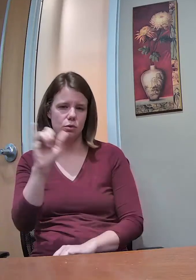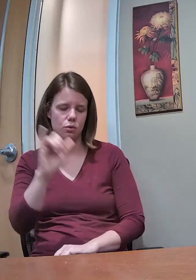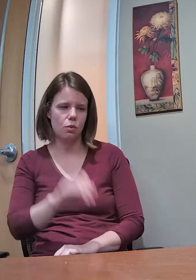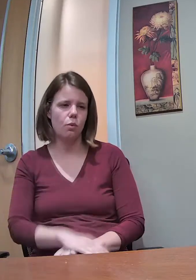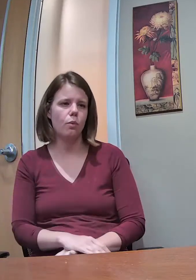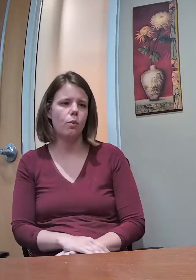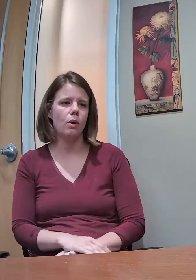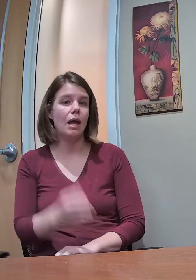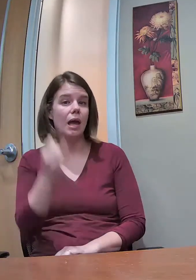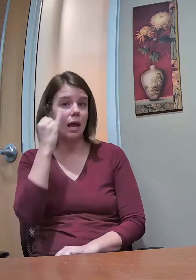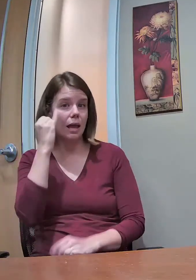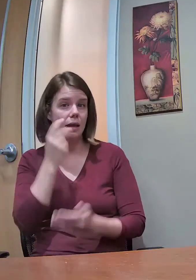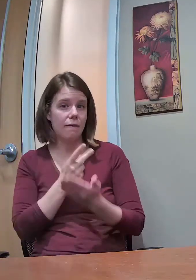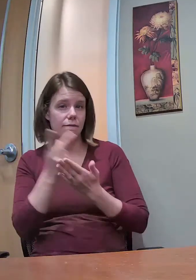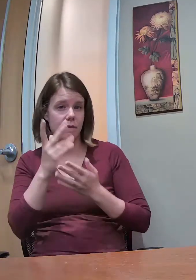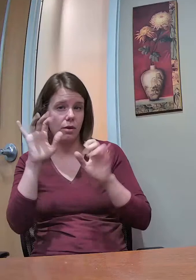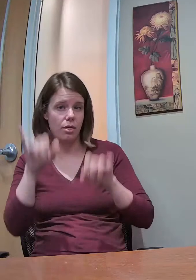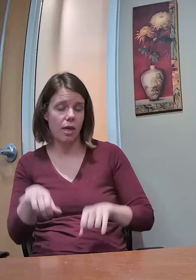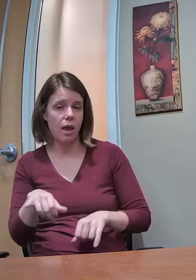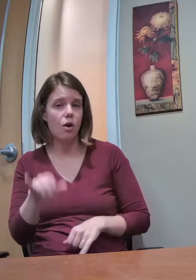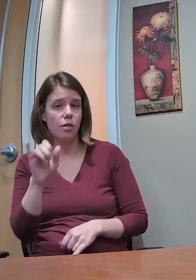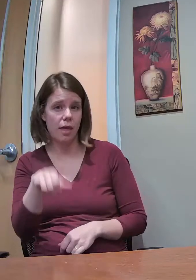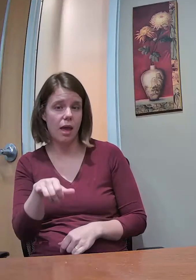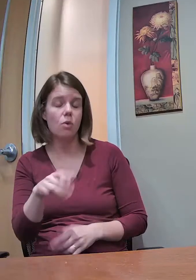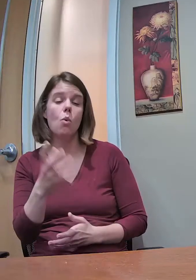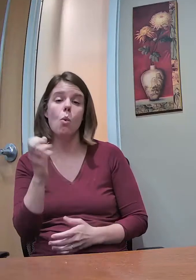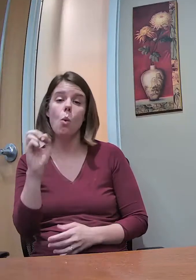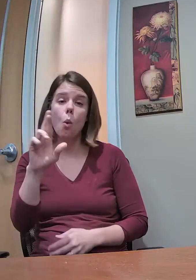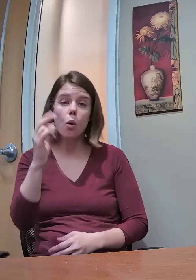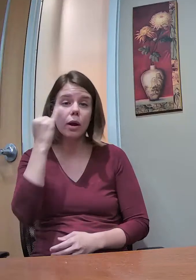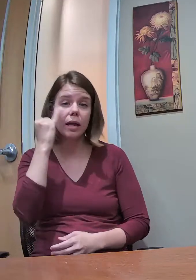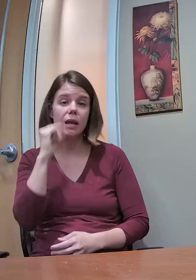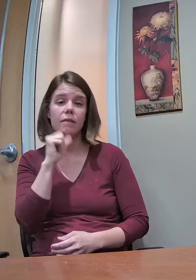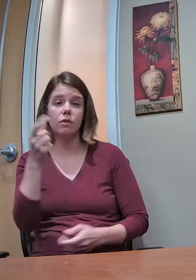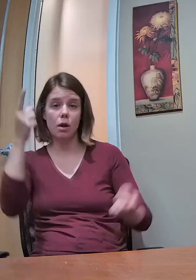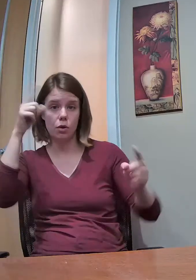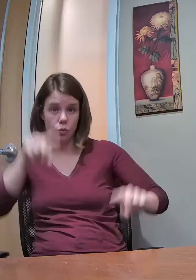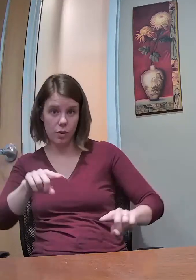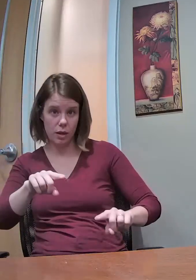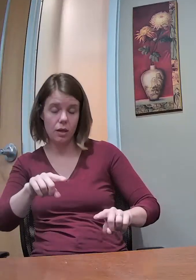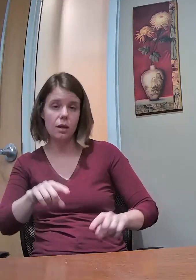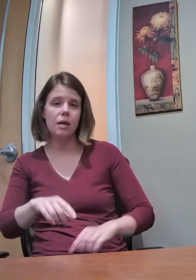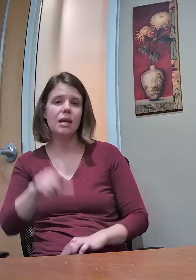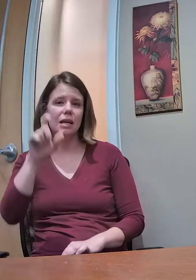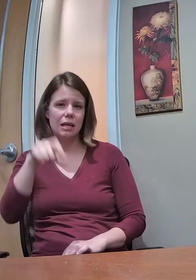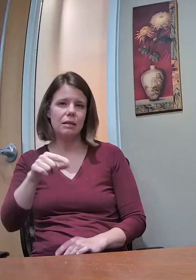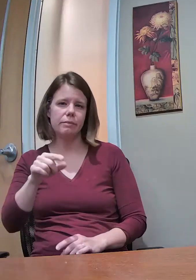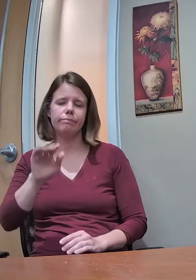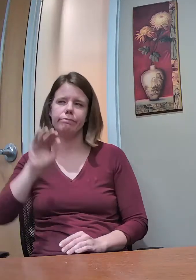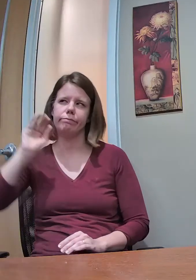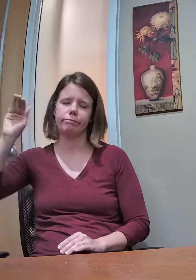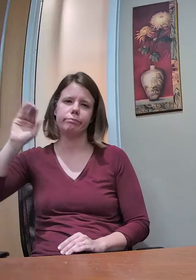Health Unit and discuss it with them, and we would go on the advice of the health unit.